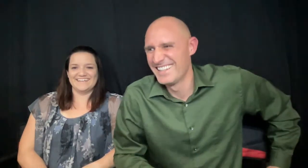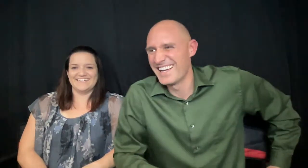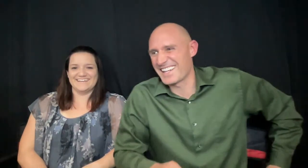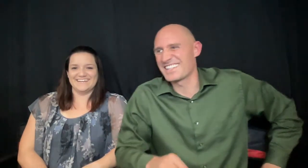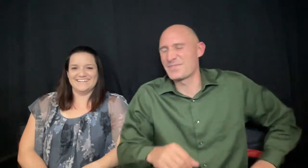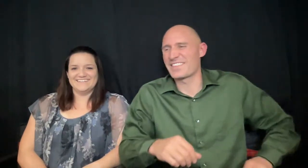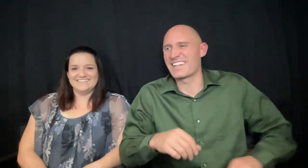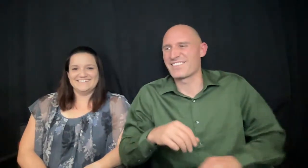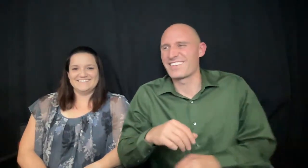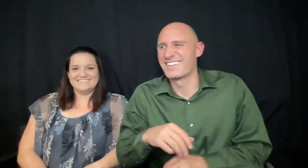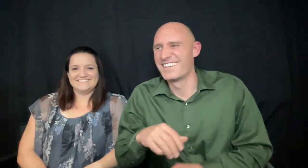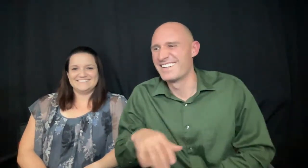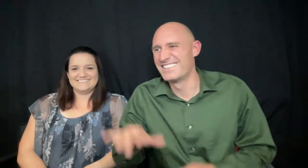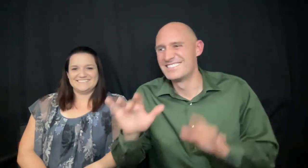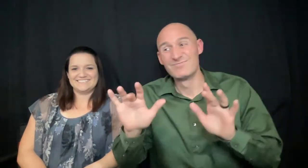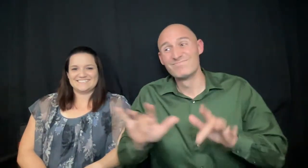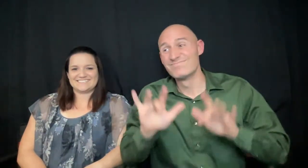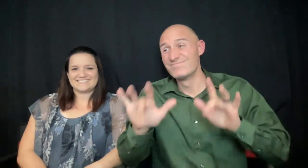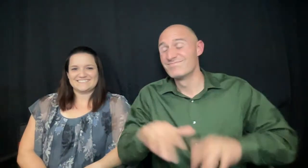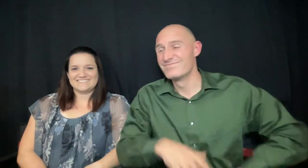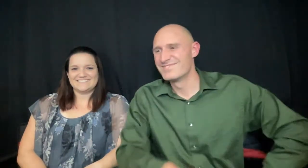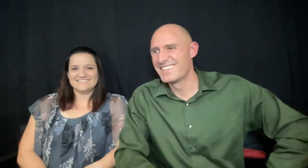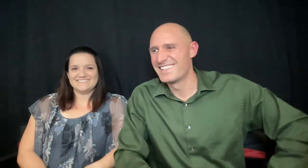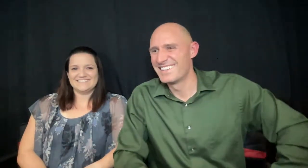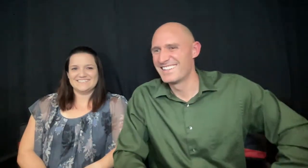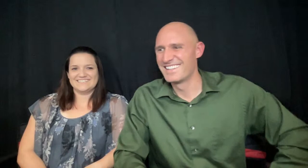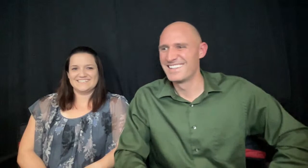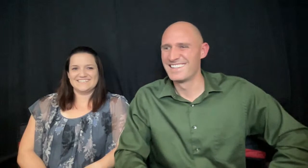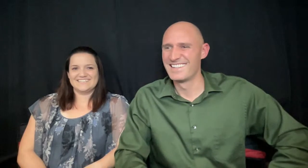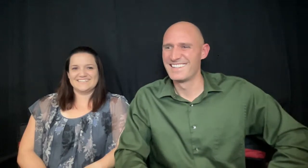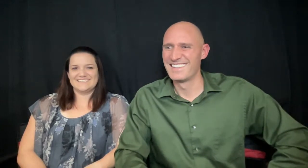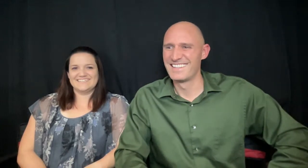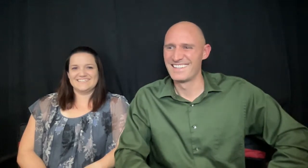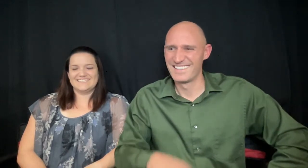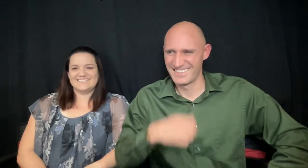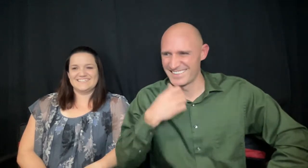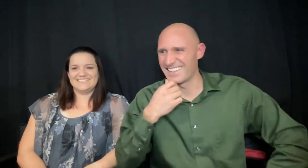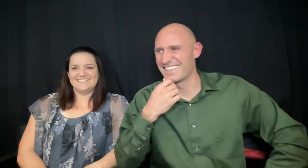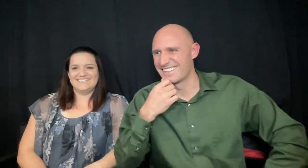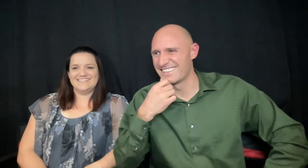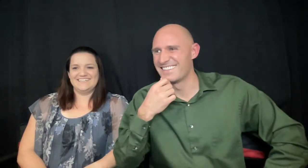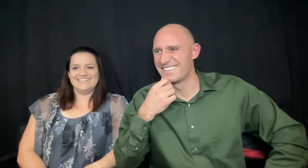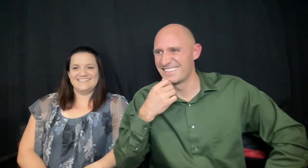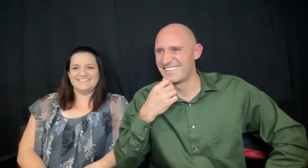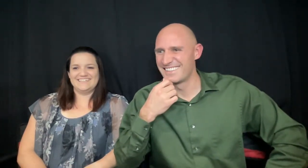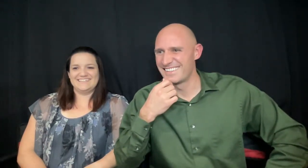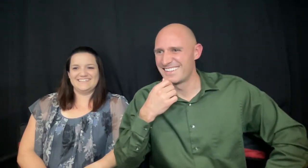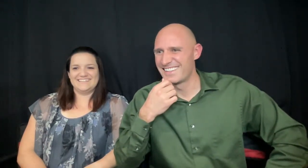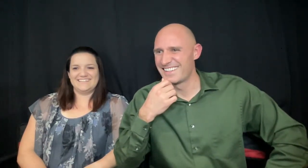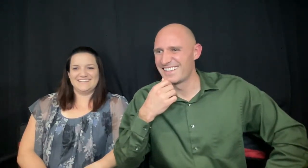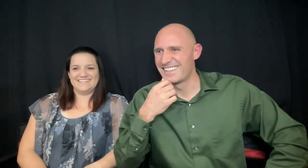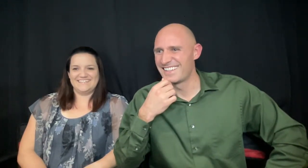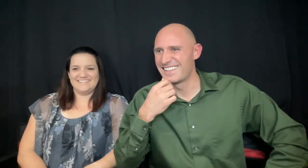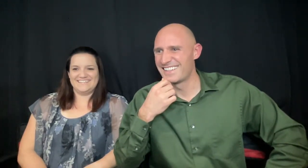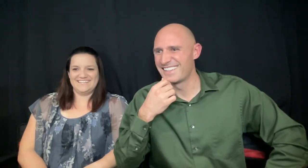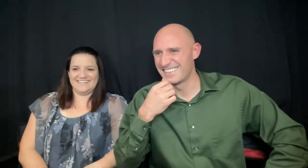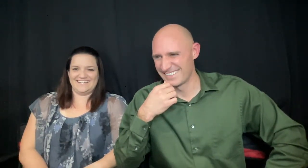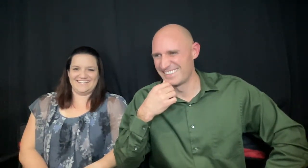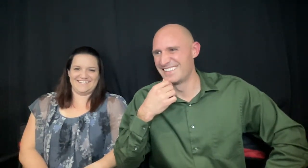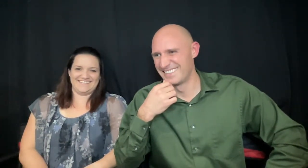I can empathize with you. All I should be able to do is touch one button, Yeah. ASL Basic, and let it do the